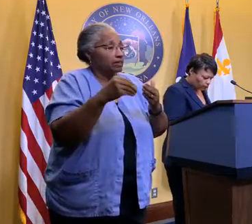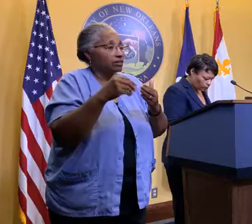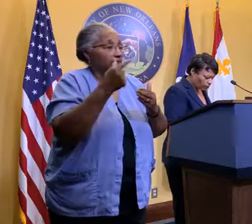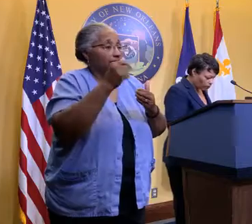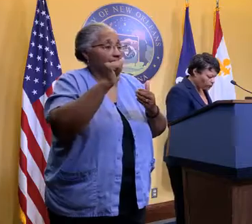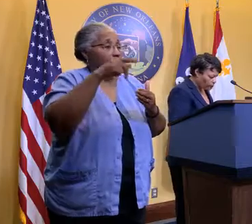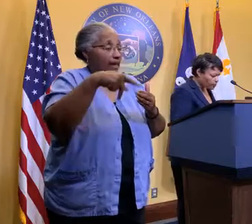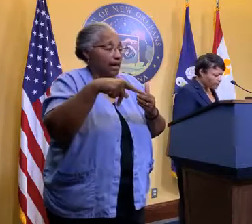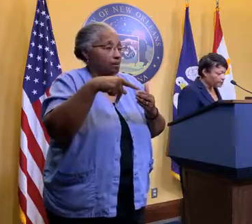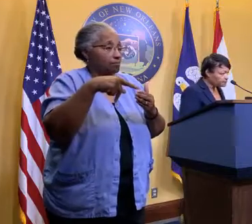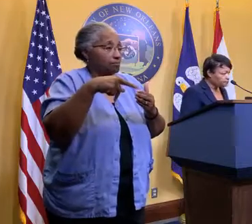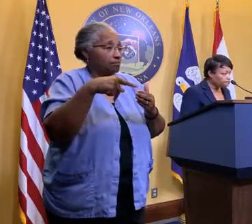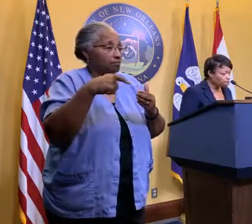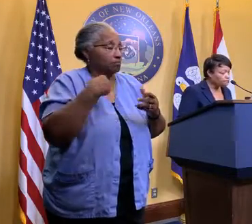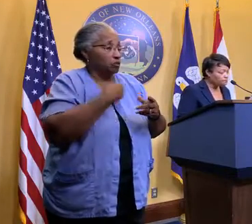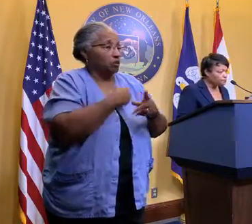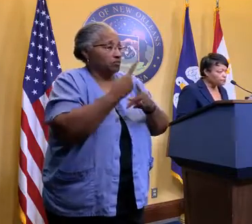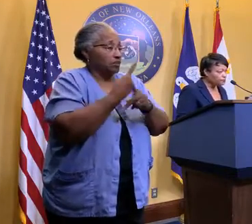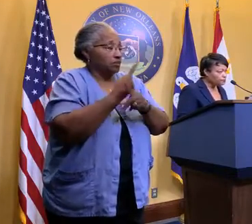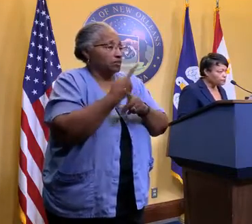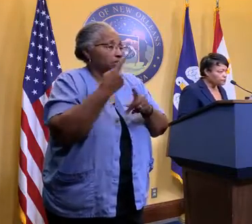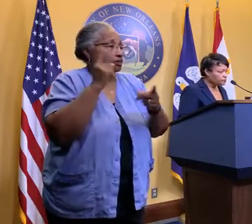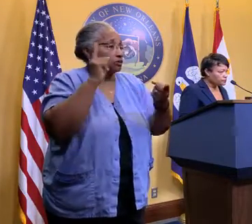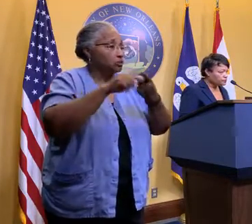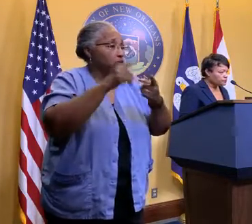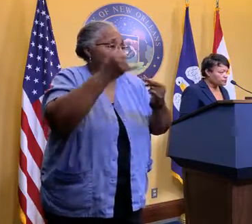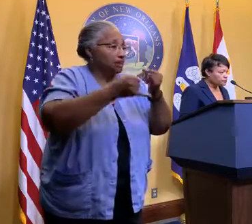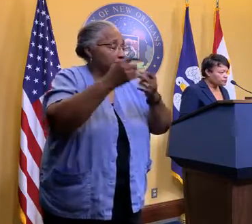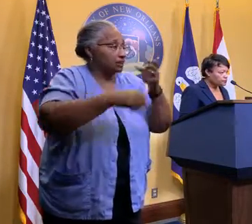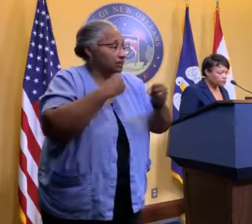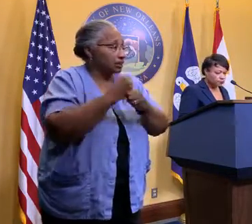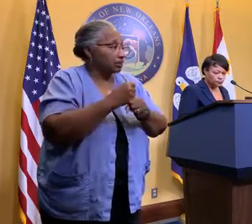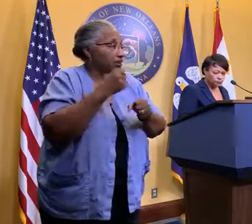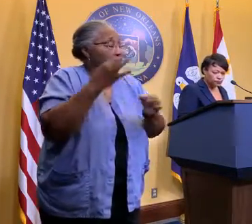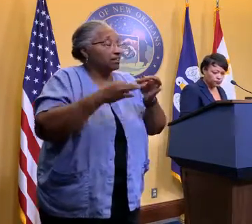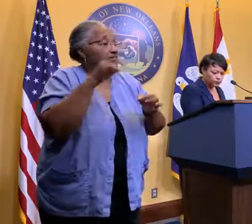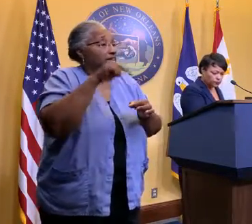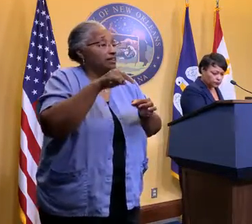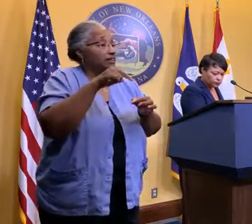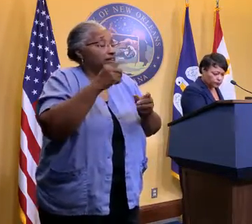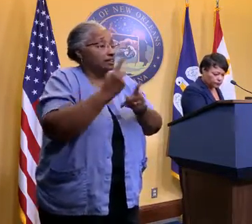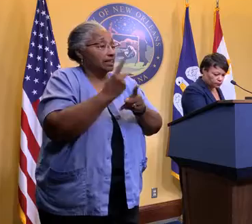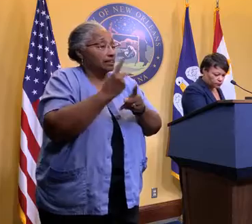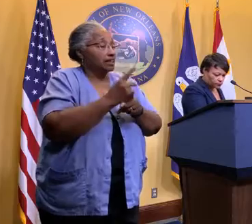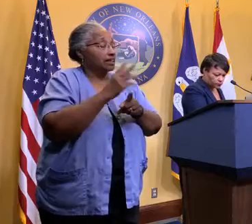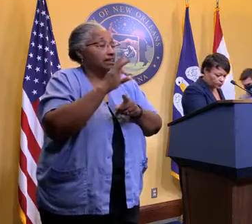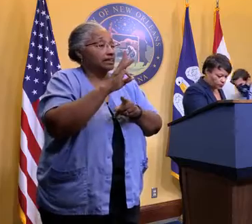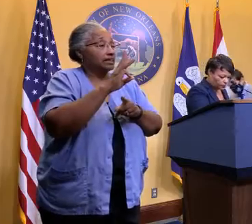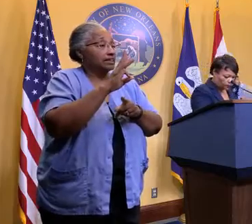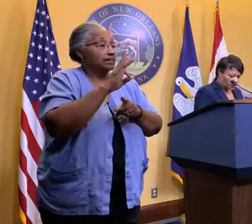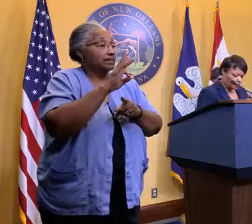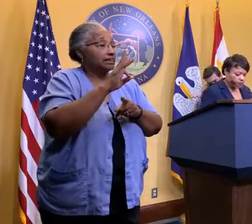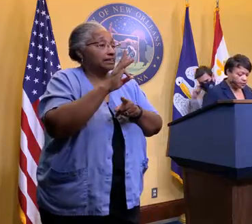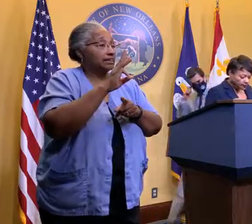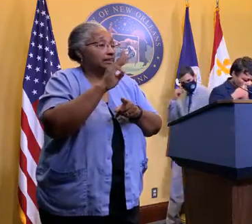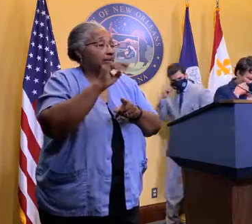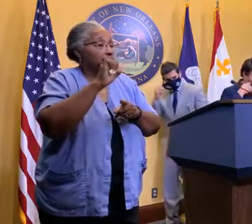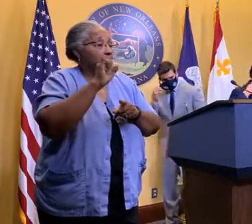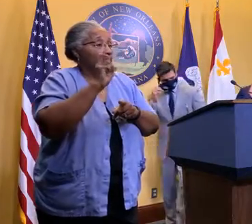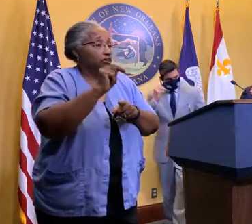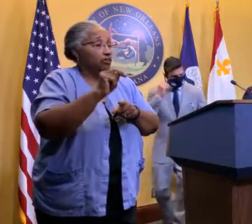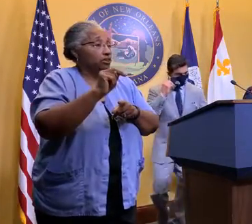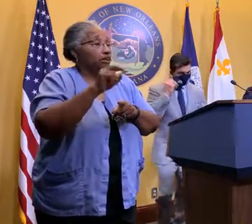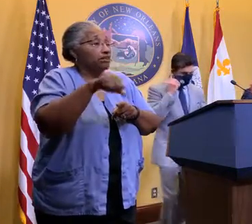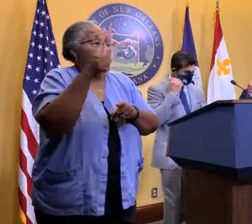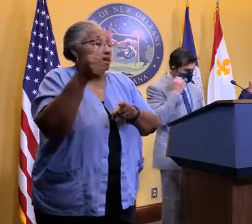the end of the year. Projected. And so if this is gonna cover 6 million of that, where does the other 35 million come from?